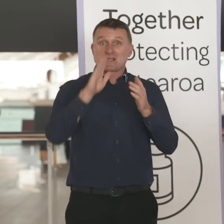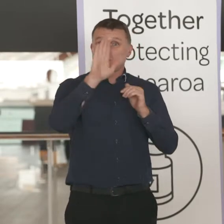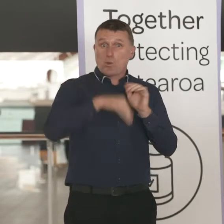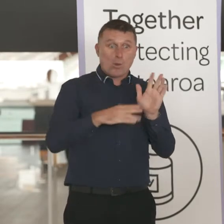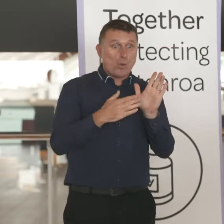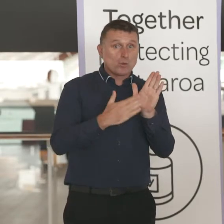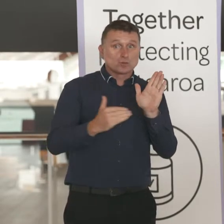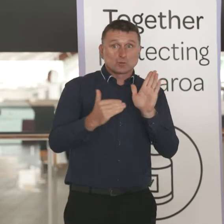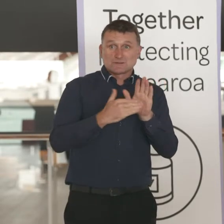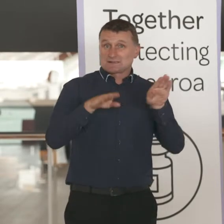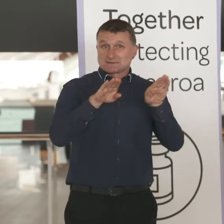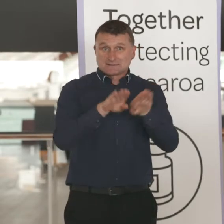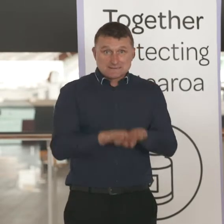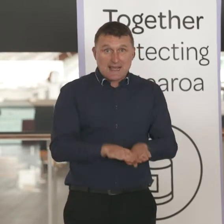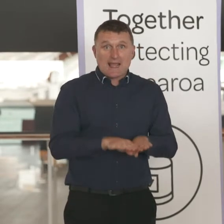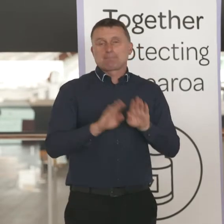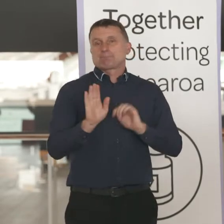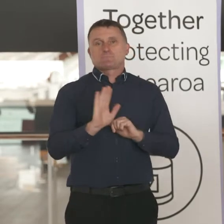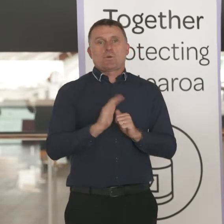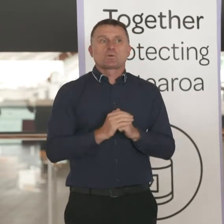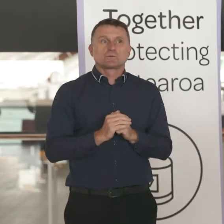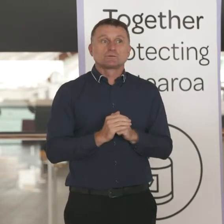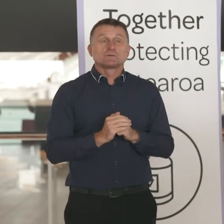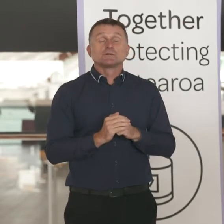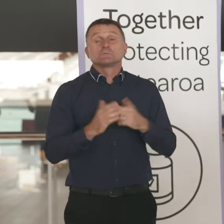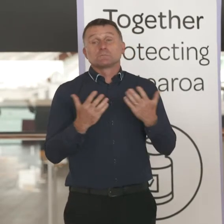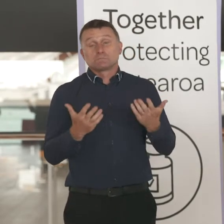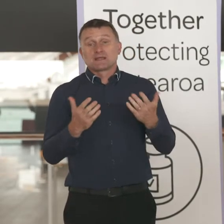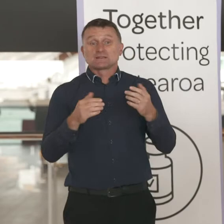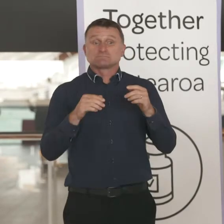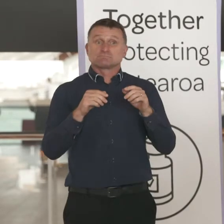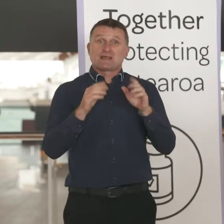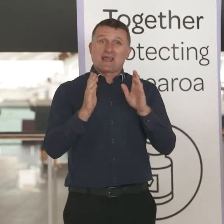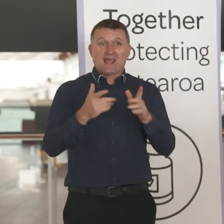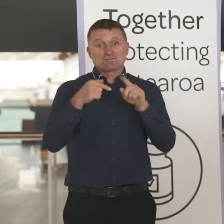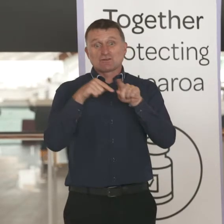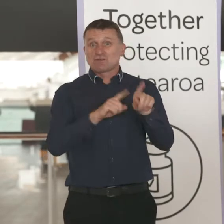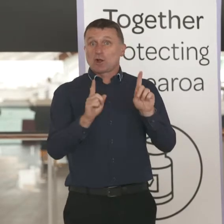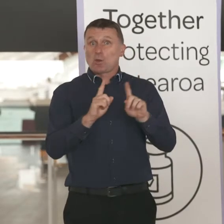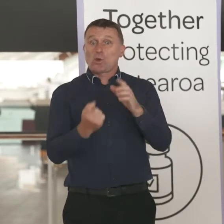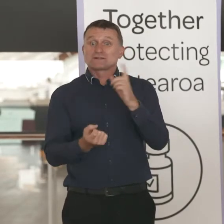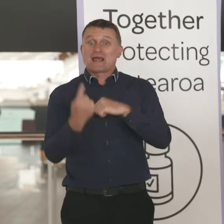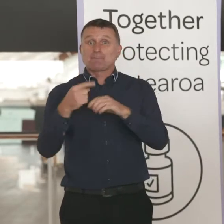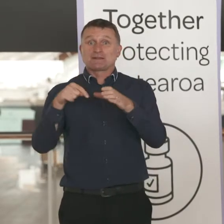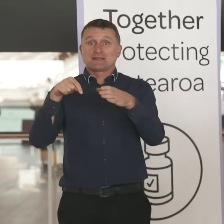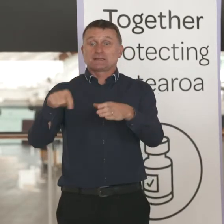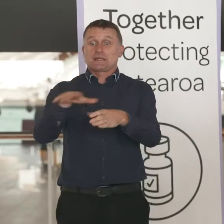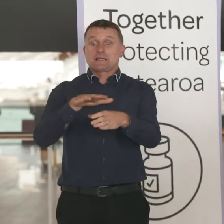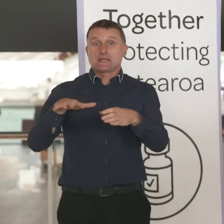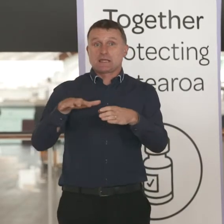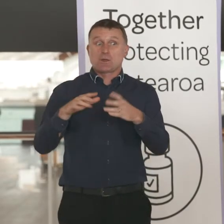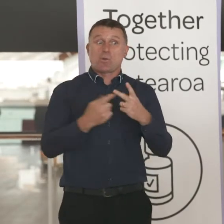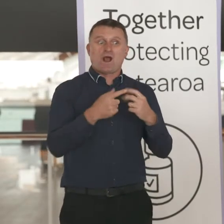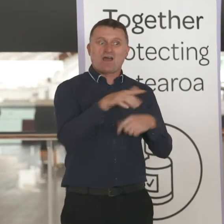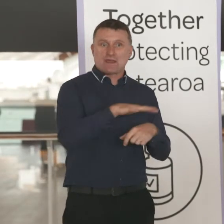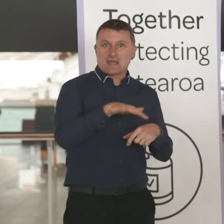be balanced between changing an alert level based on what's happening here versus what may happen